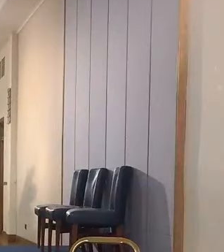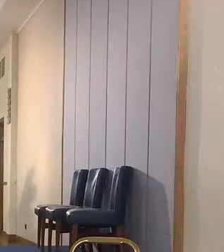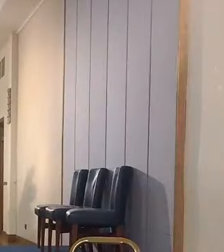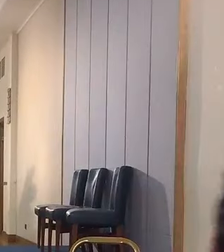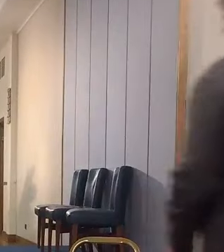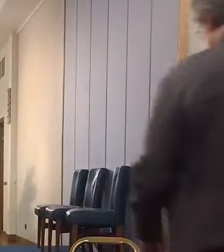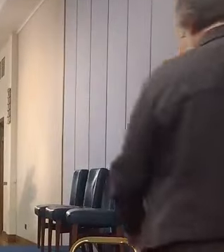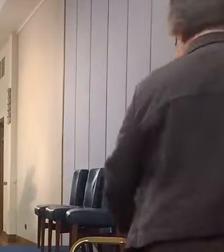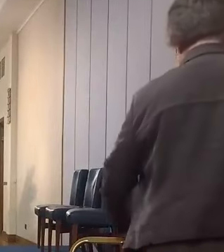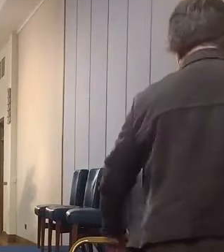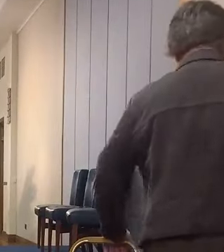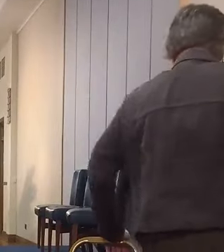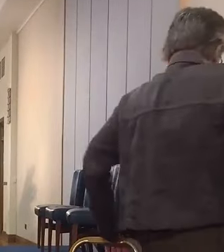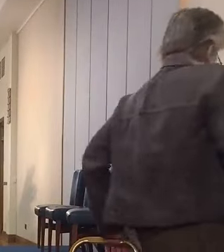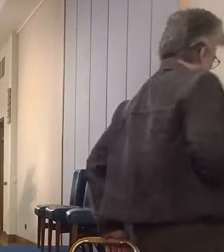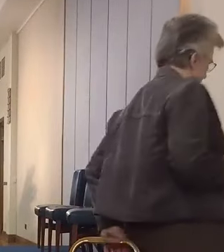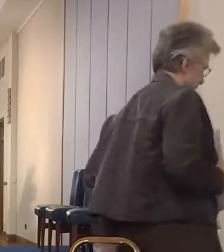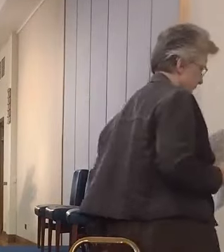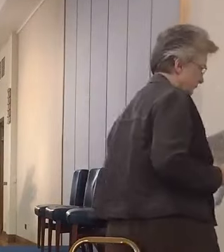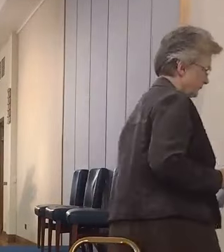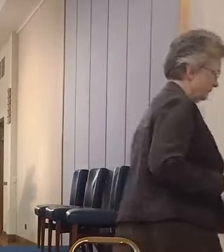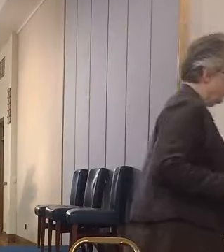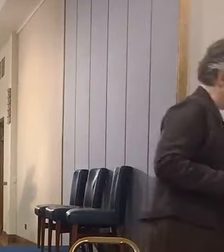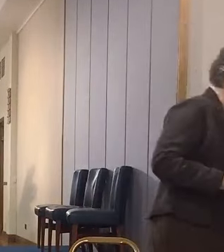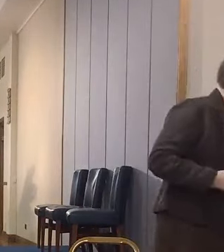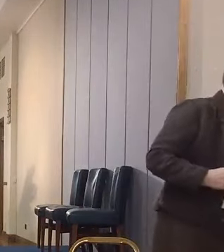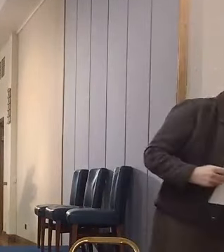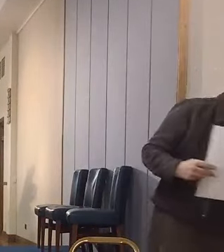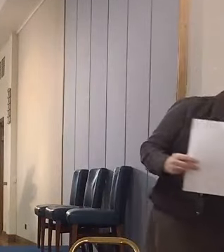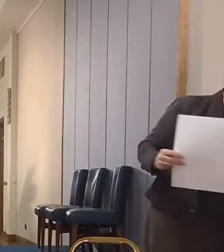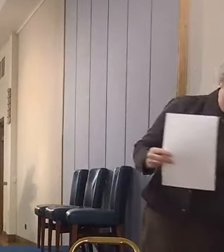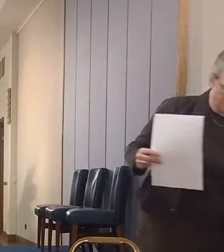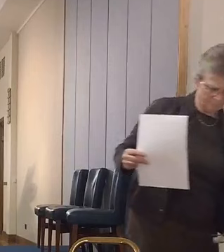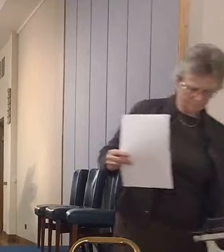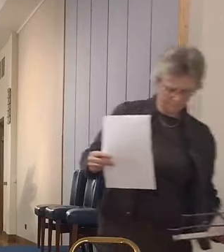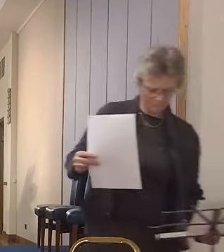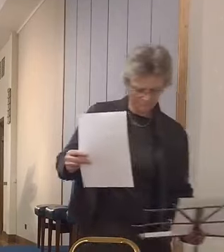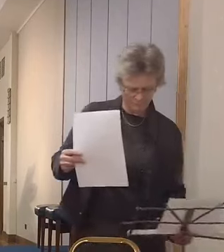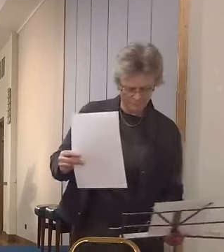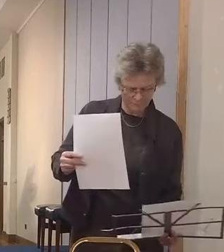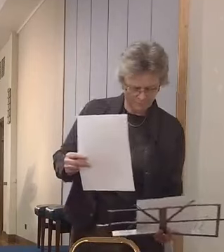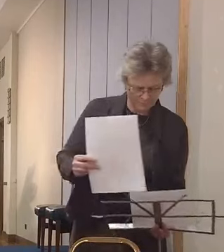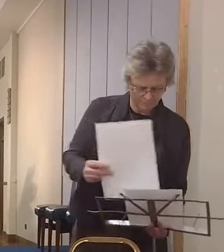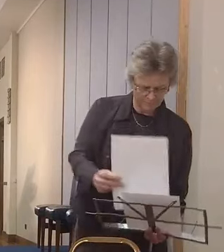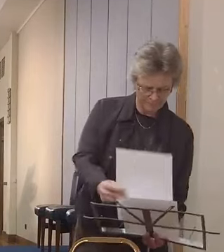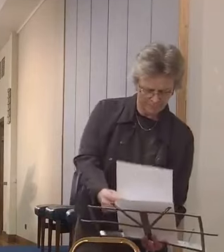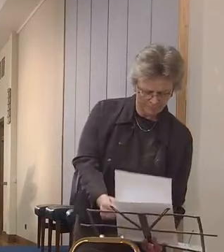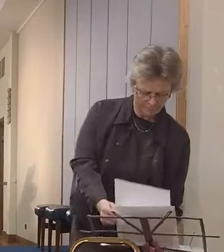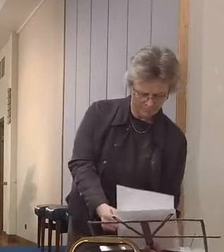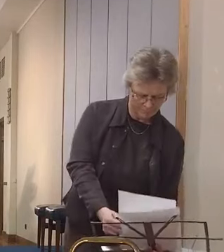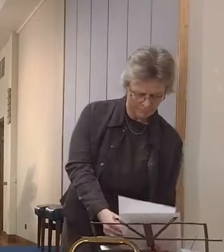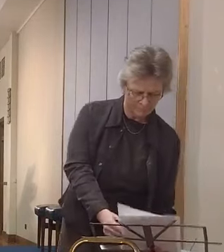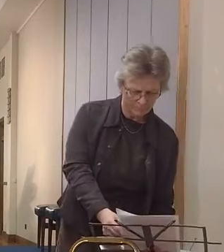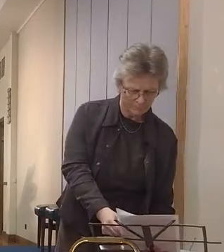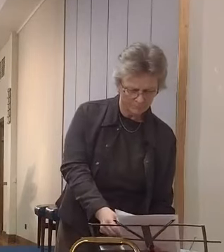act obedience for.